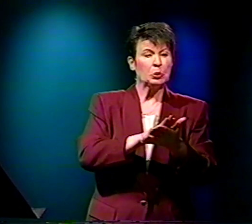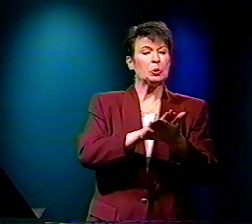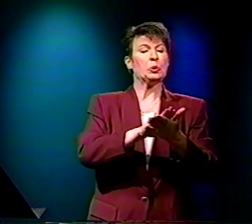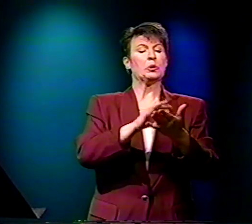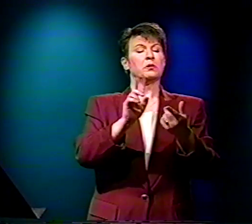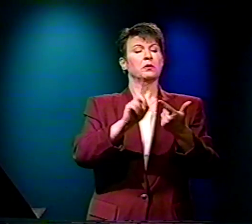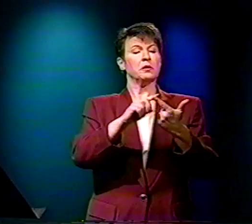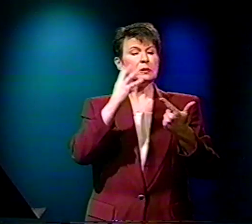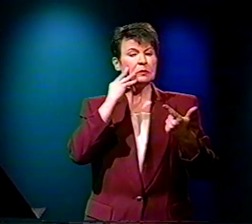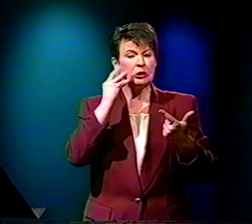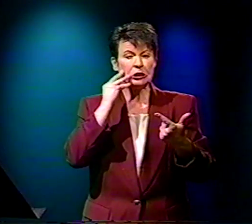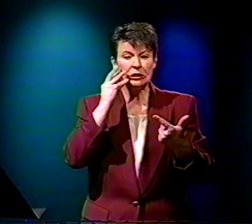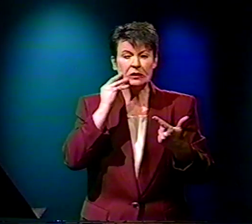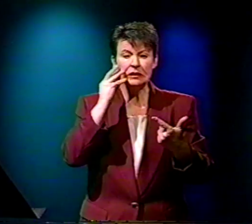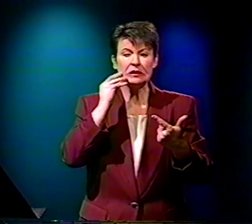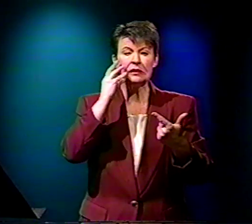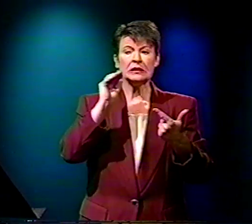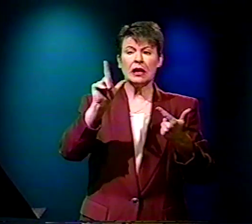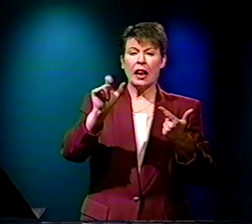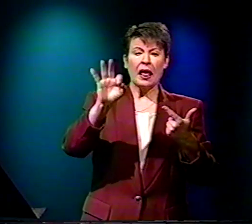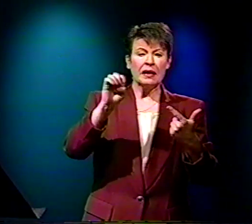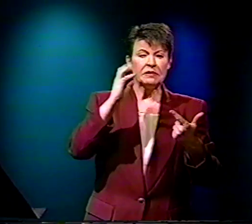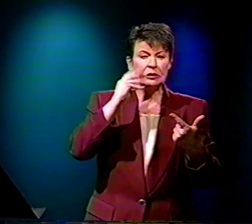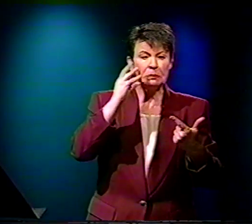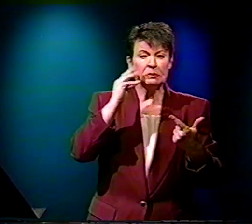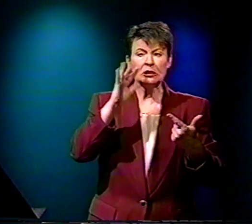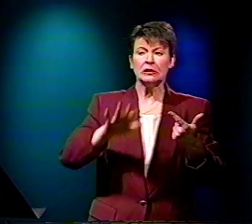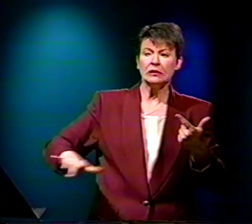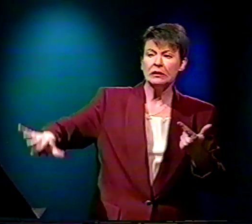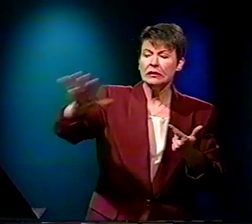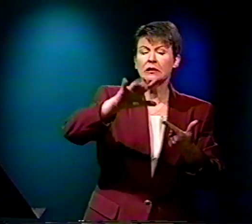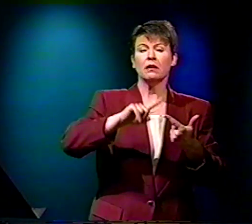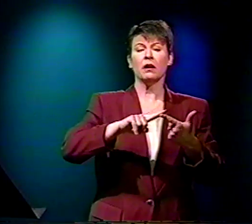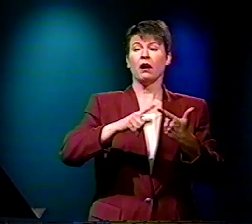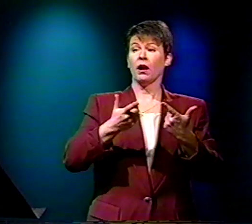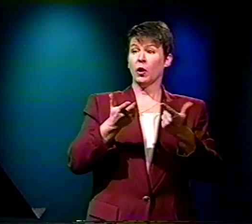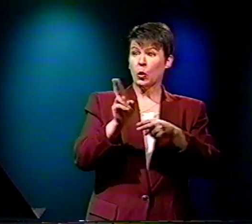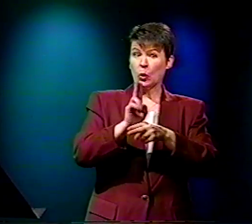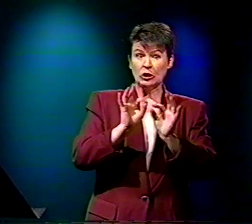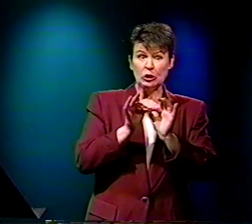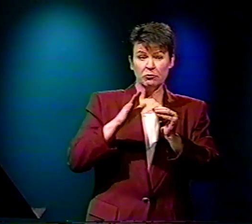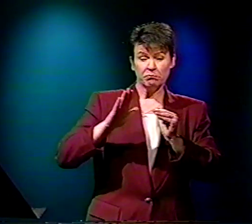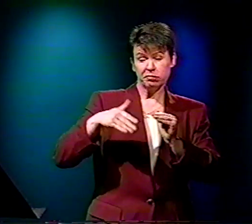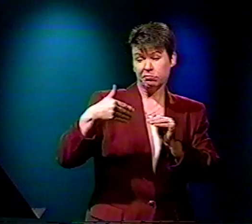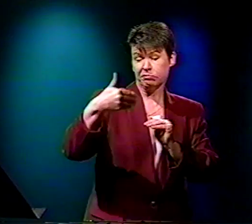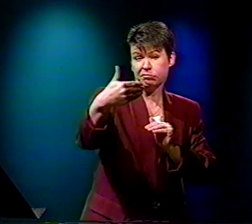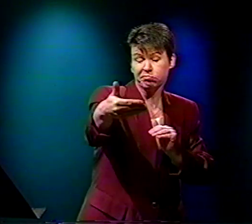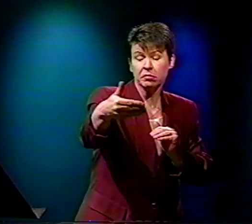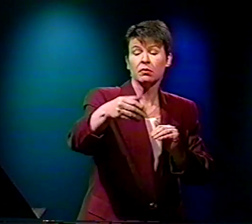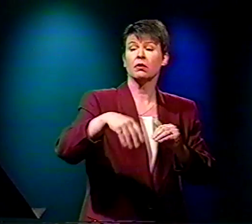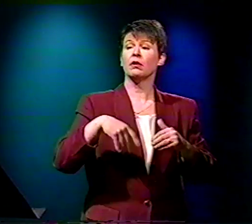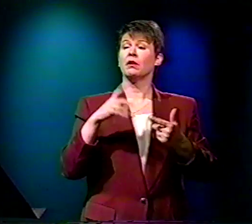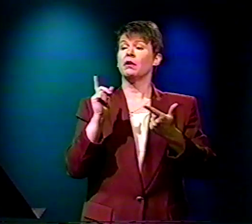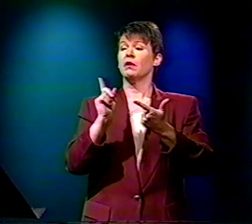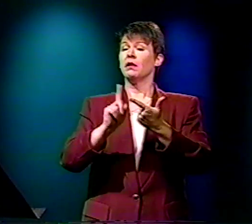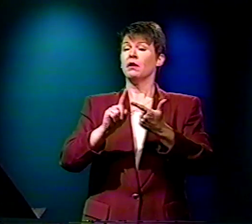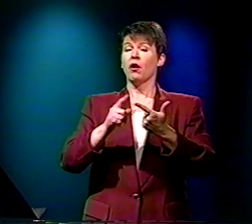educational opportunities, and what was their educational experience, their life experiences? Did they use interpreter services